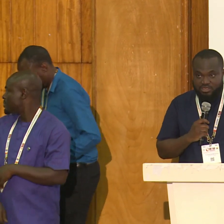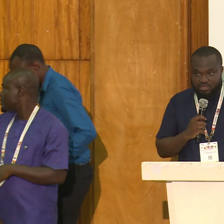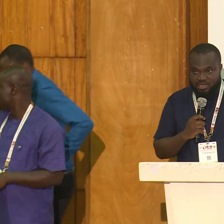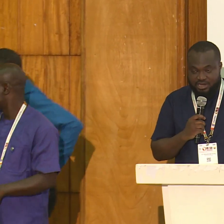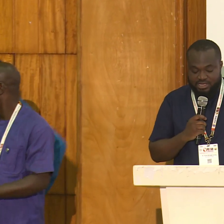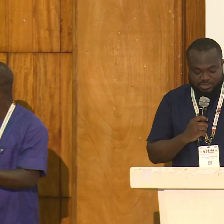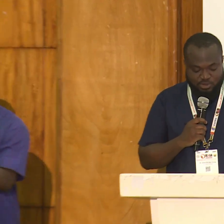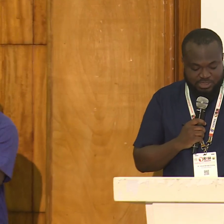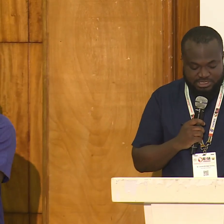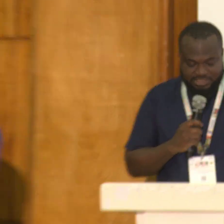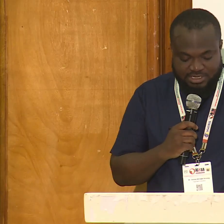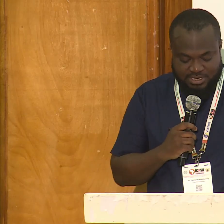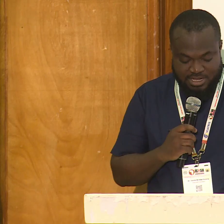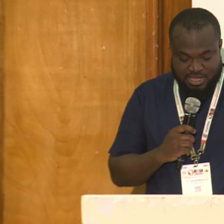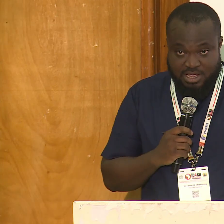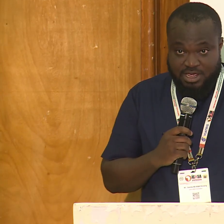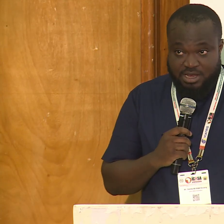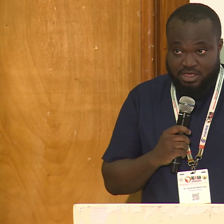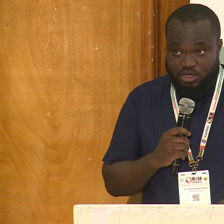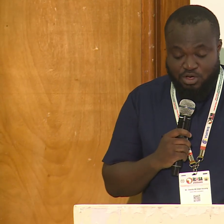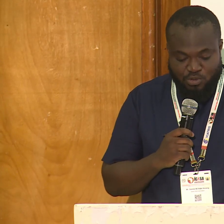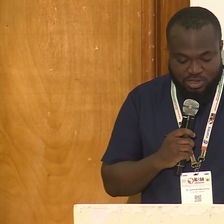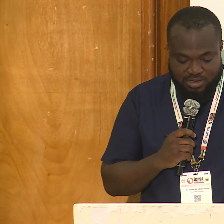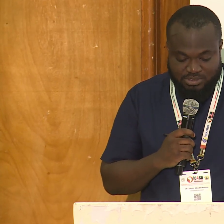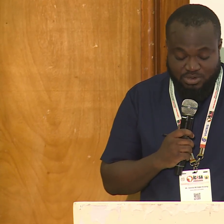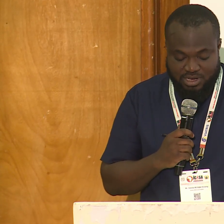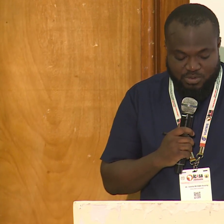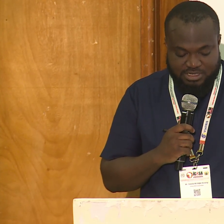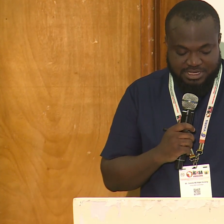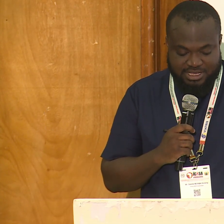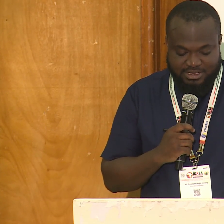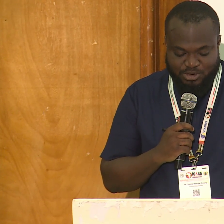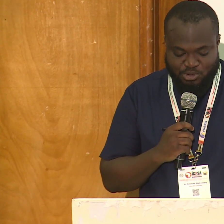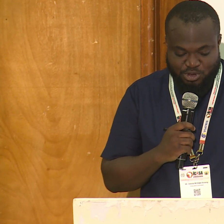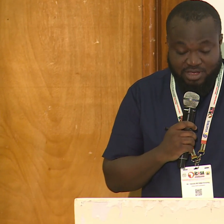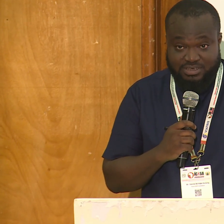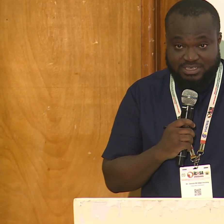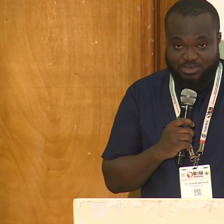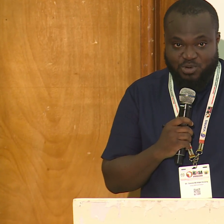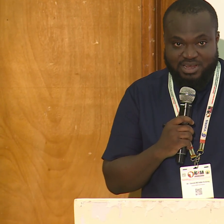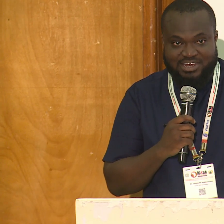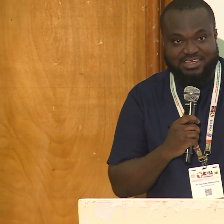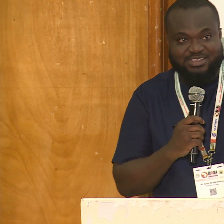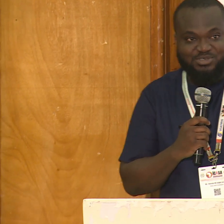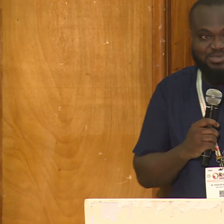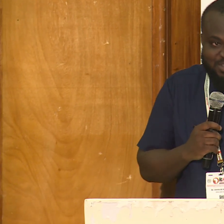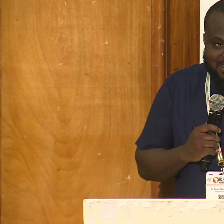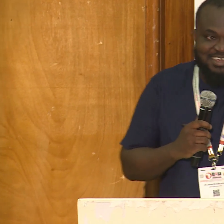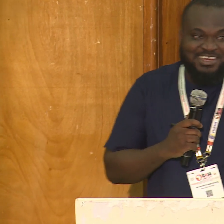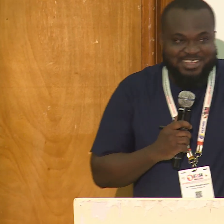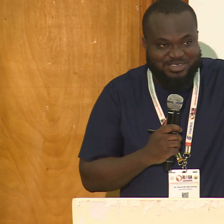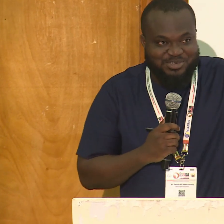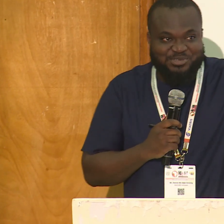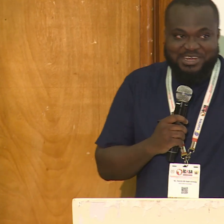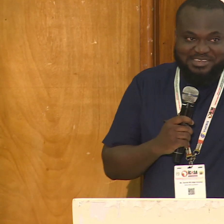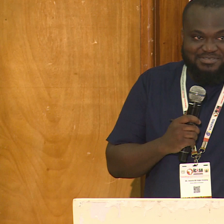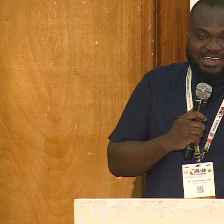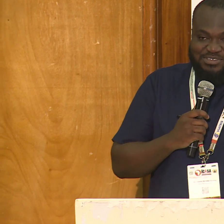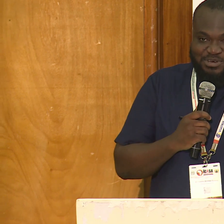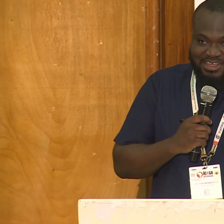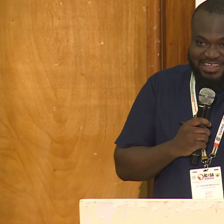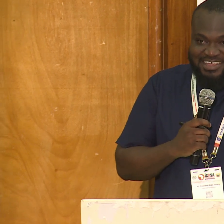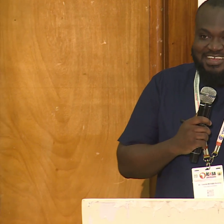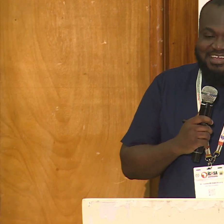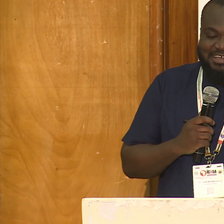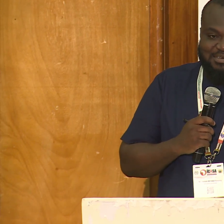with the Ghana AIDS Commission. And you're all welcome to Ghana once again, though you have just 1 day to leave, at